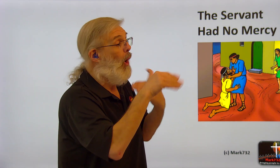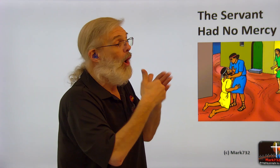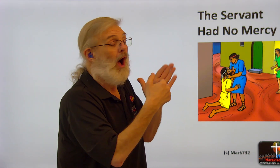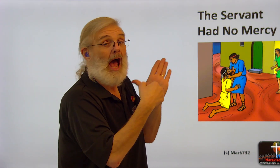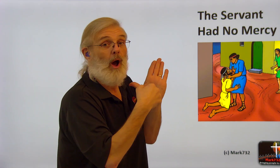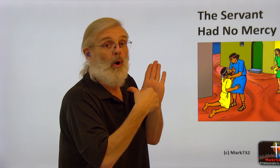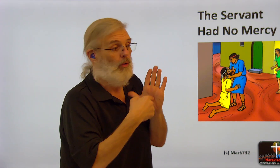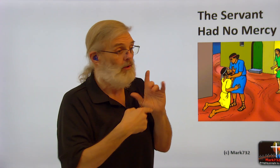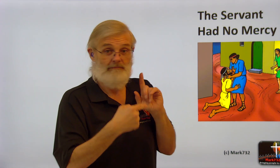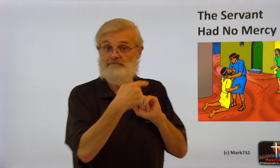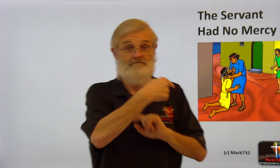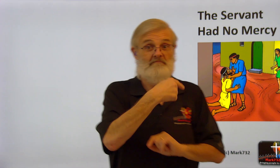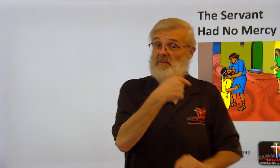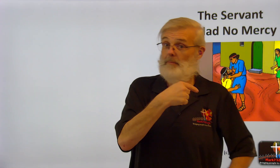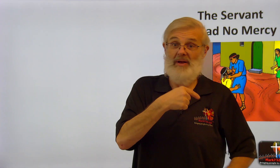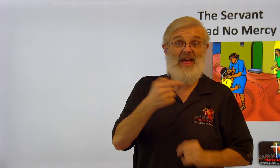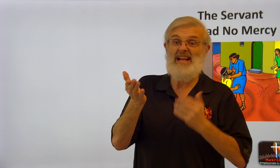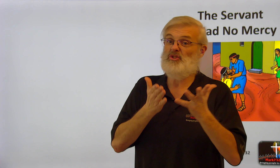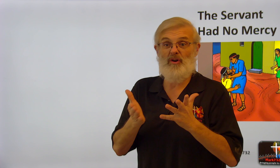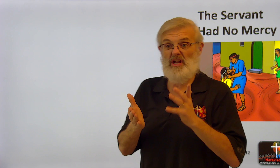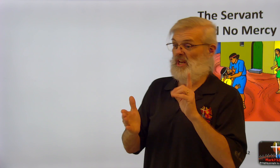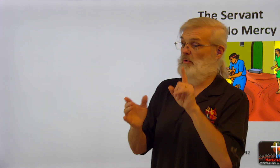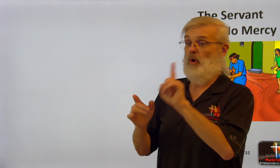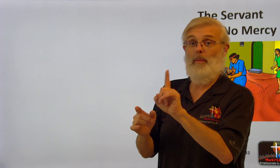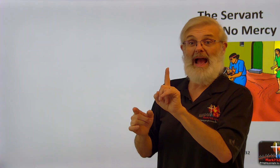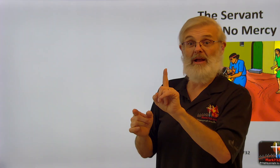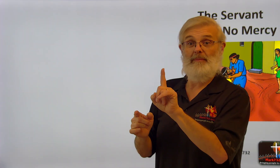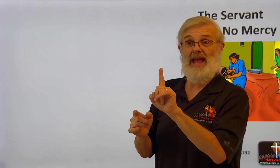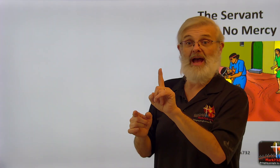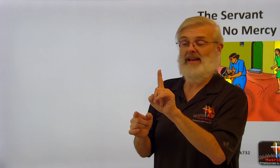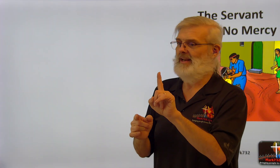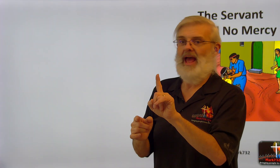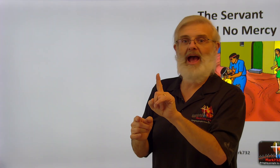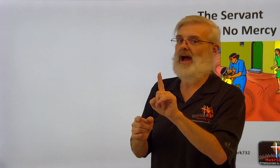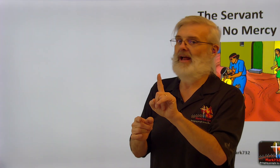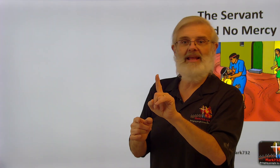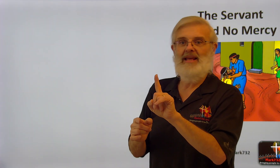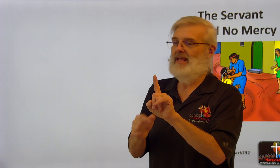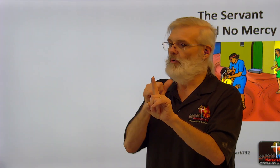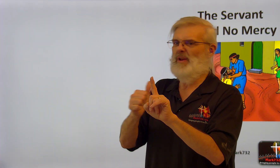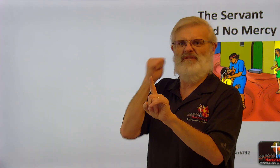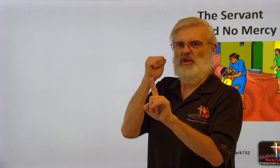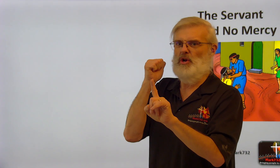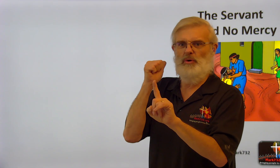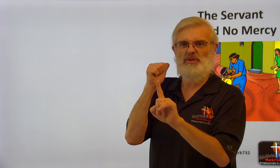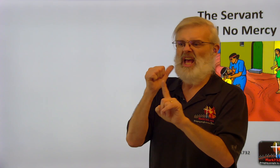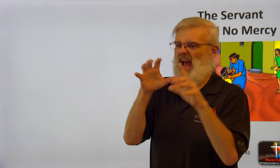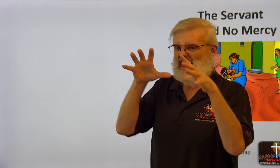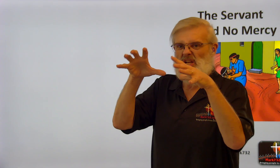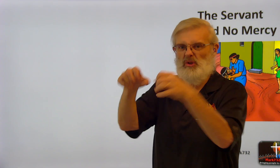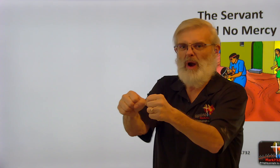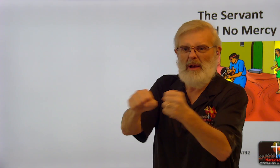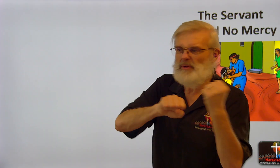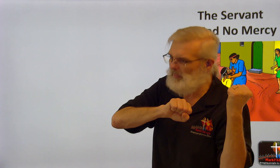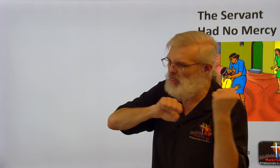I owe. But that servant, and you go back again, and he refused, and he grabbed him and